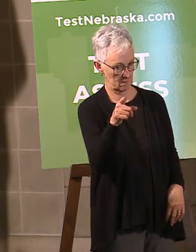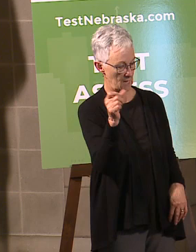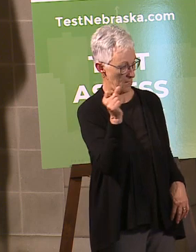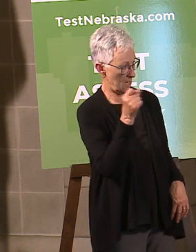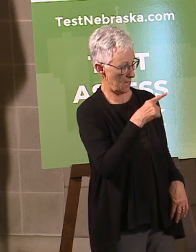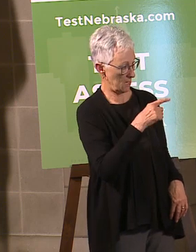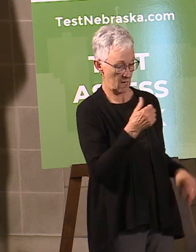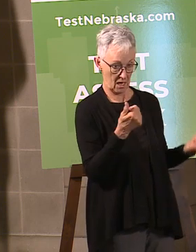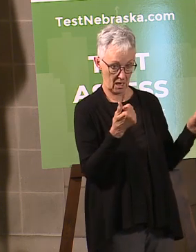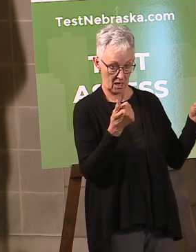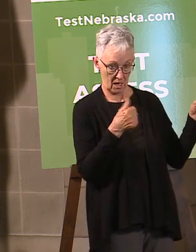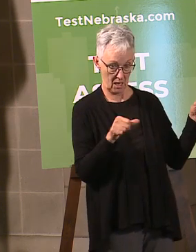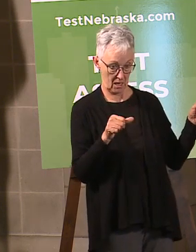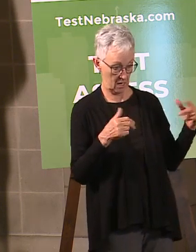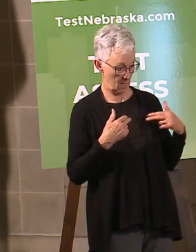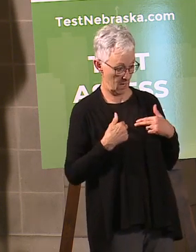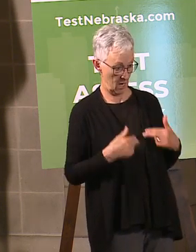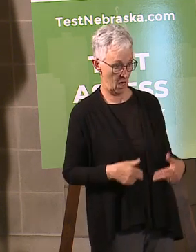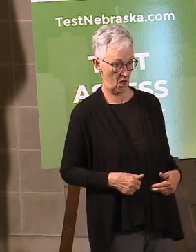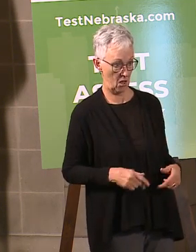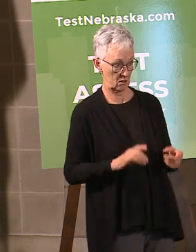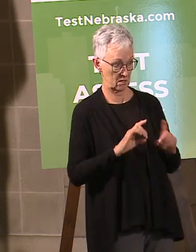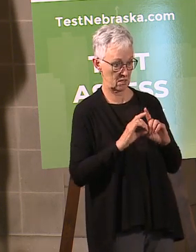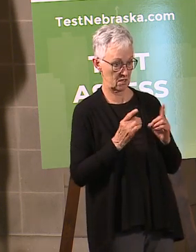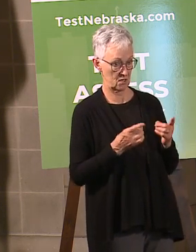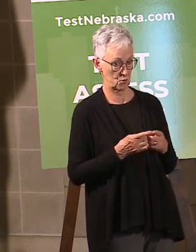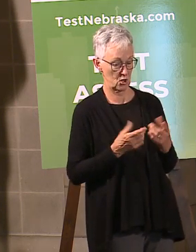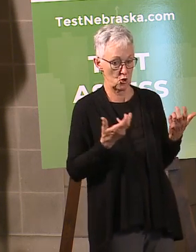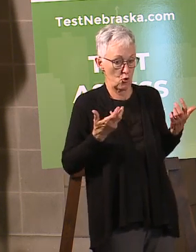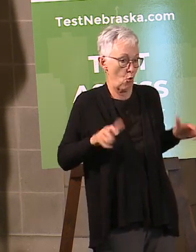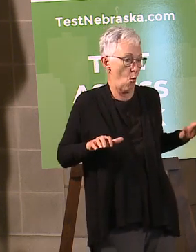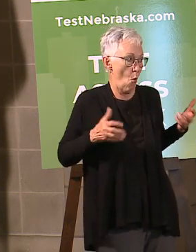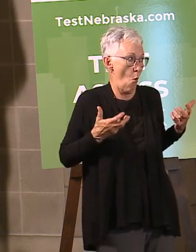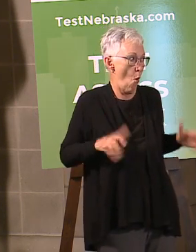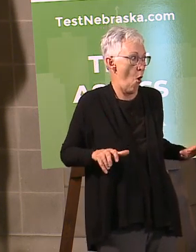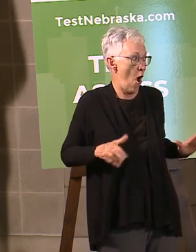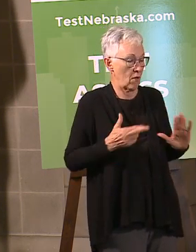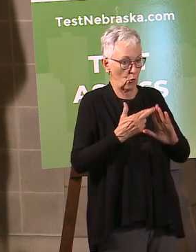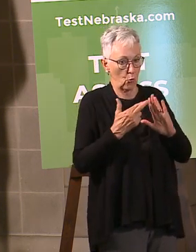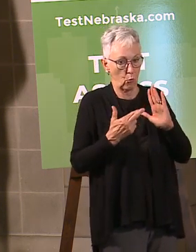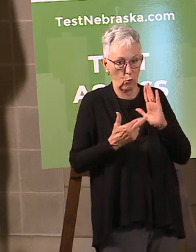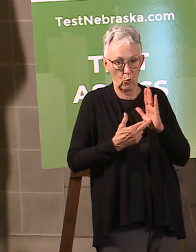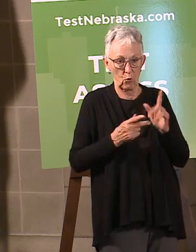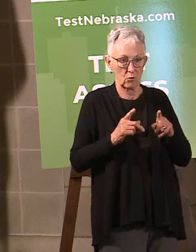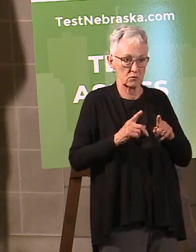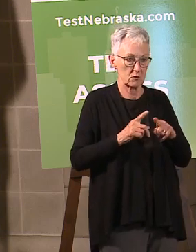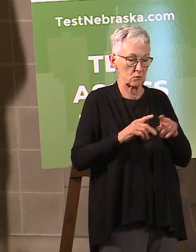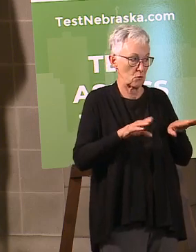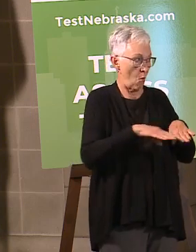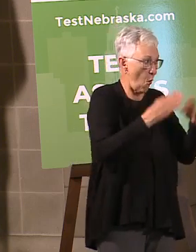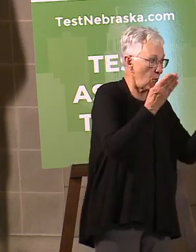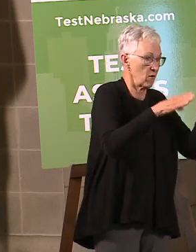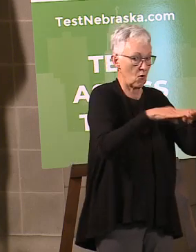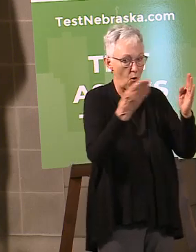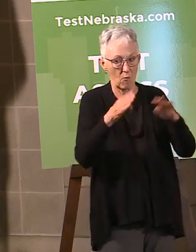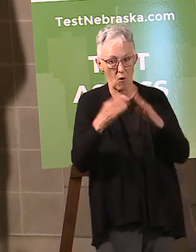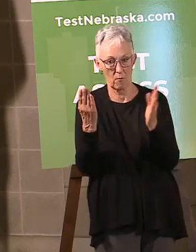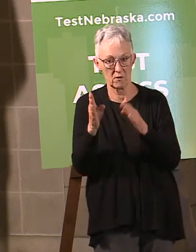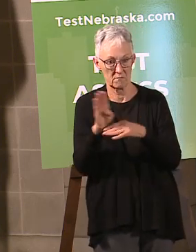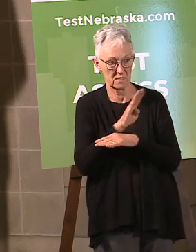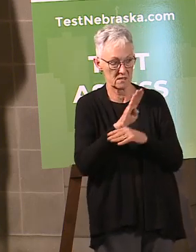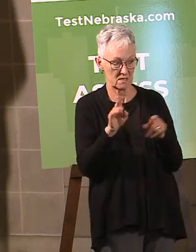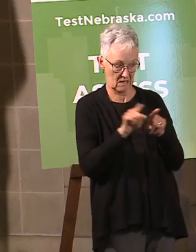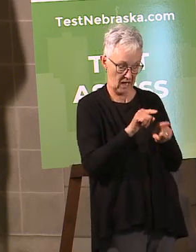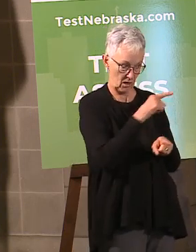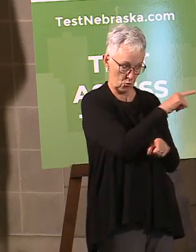restrictions? You're allowing this, but they have a certain leeway. So the question was, are any of the health districts going to have tighter restrictions than we've